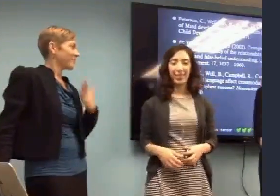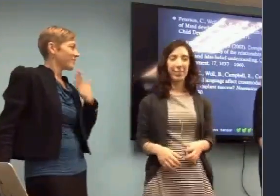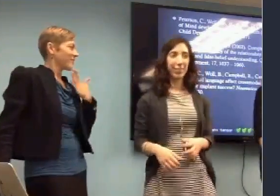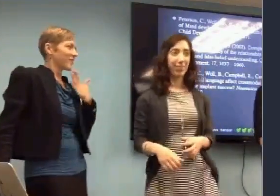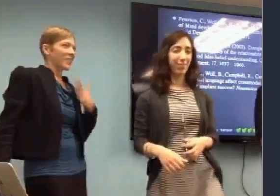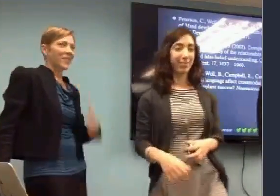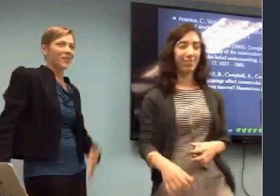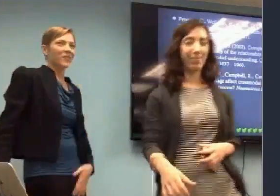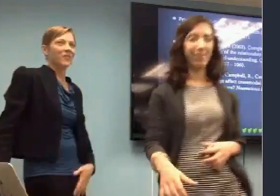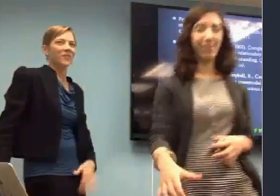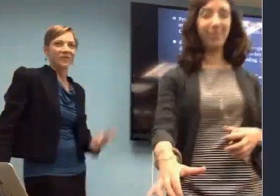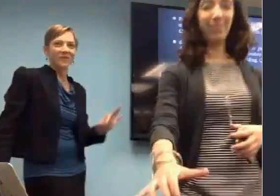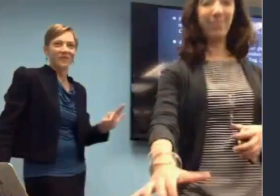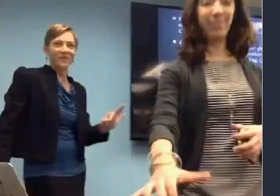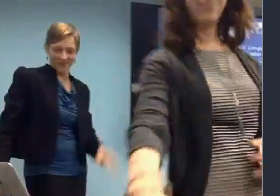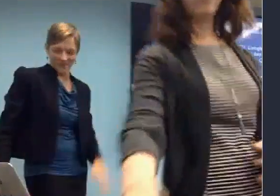Thank you.